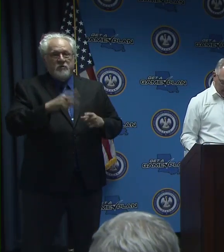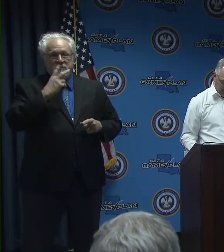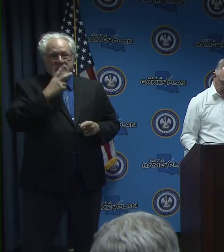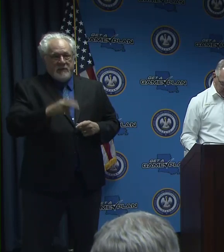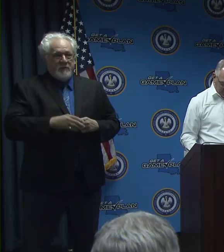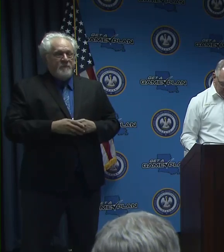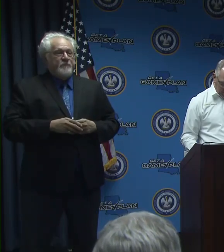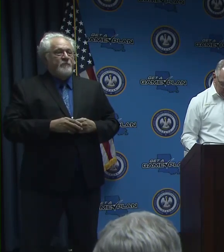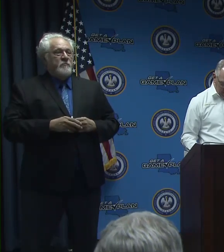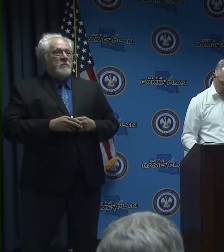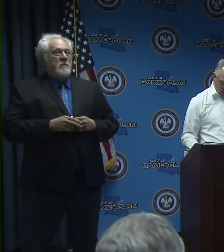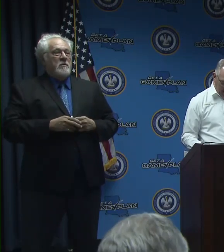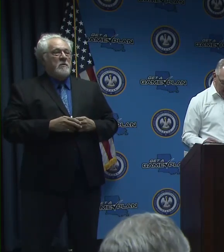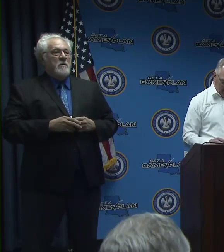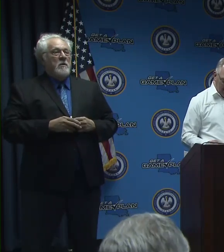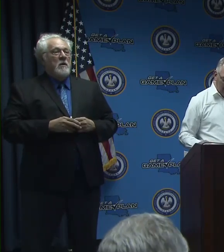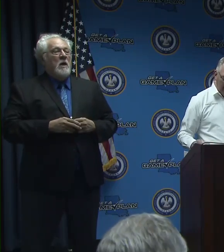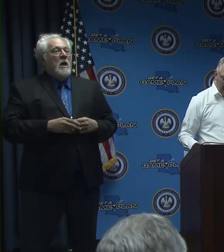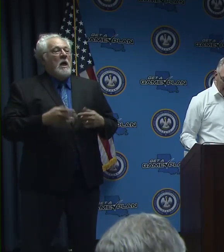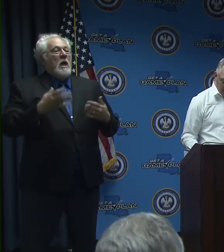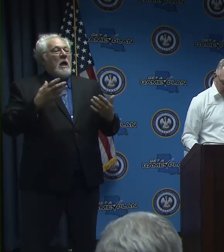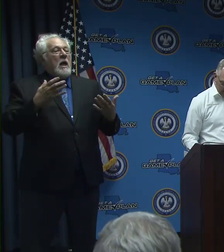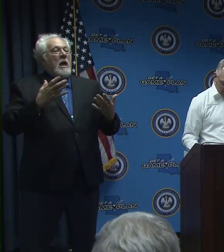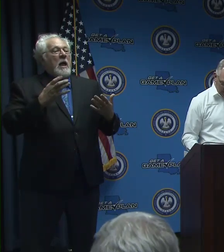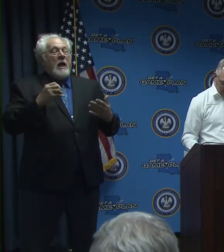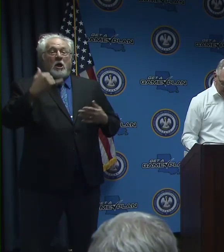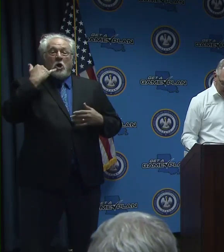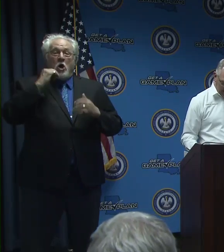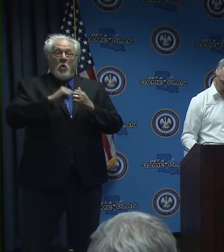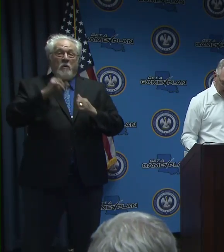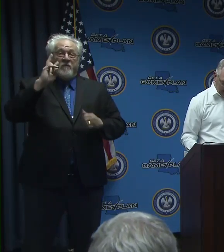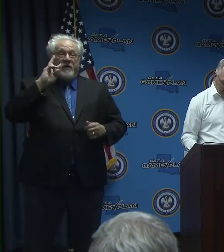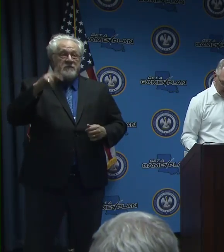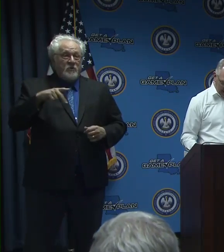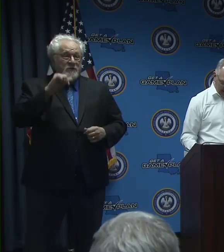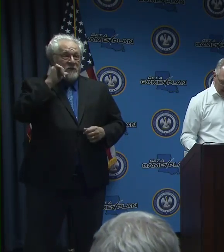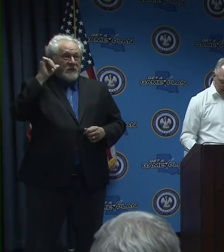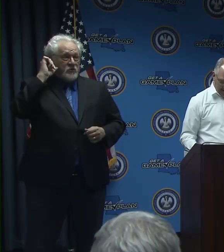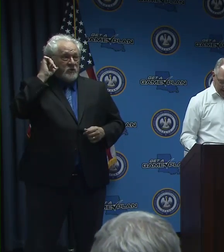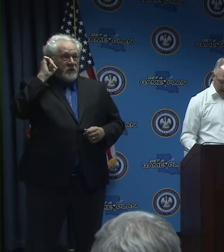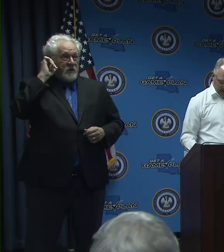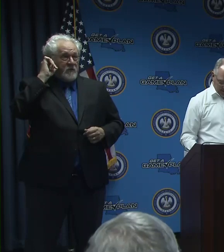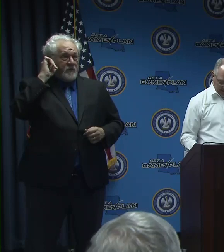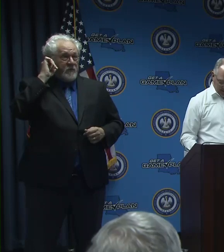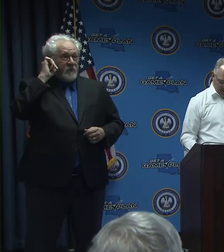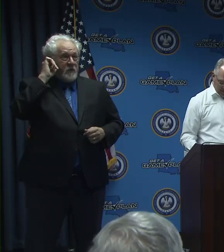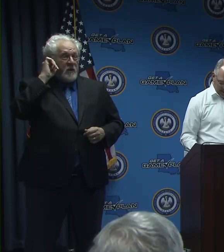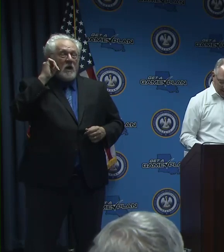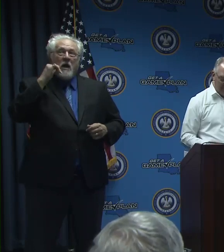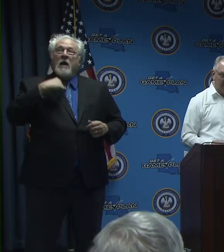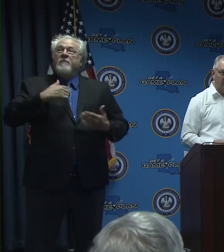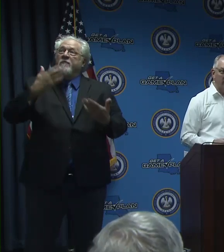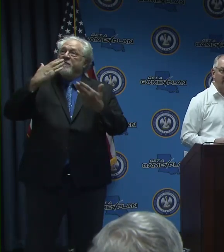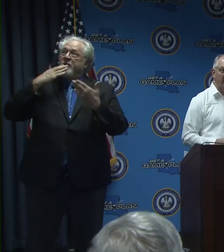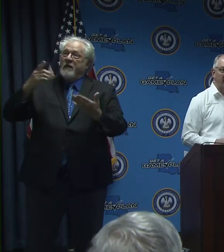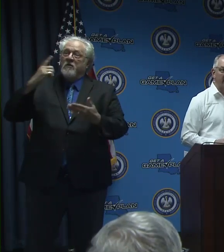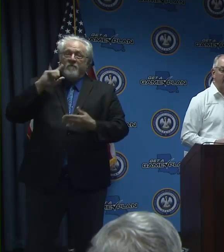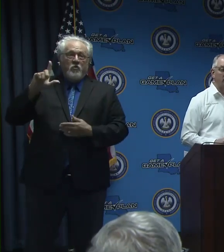to do. And the call I had with the Vice President yesterday, I was able to thank him